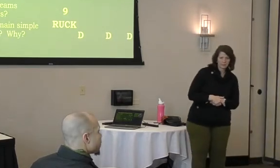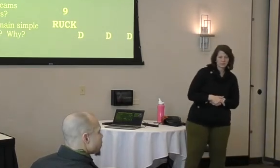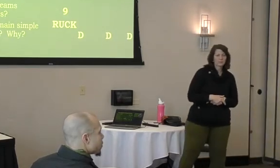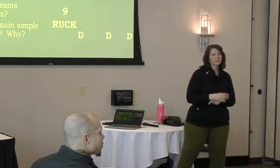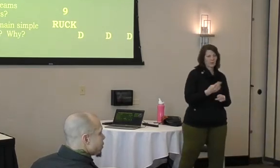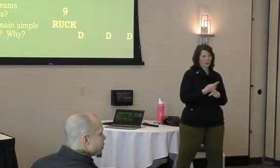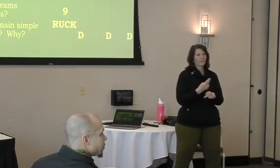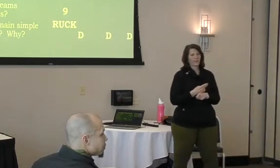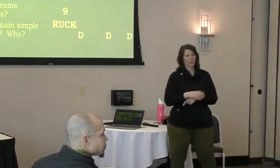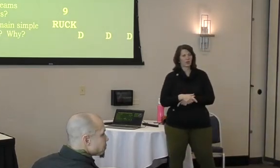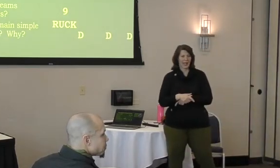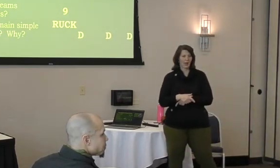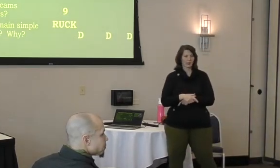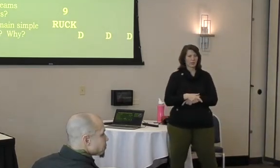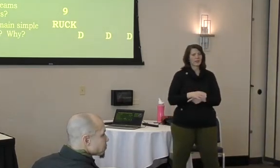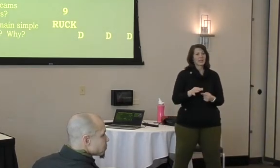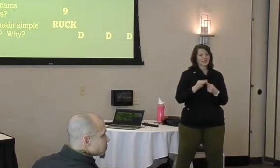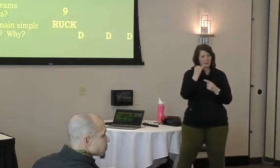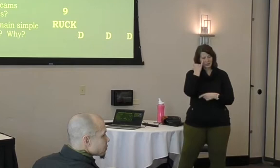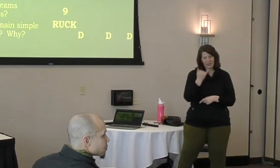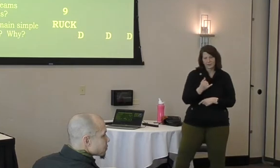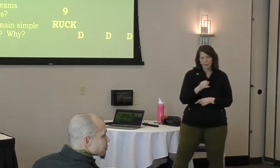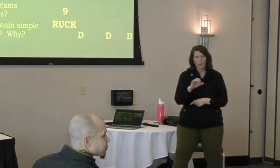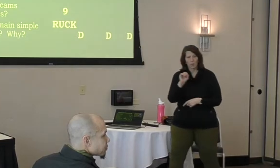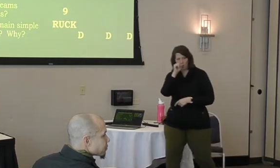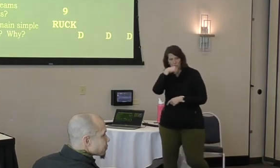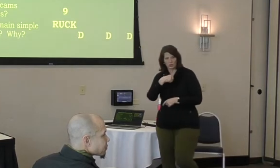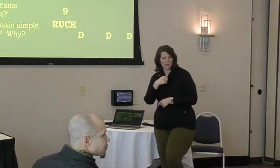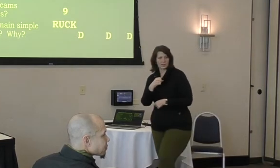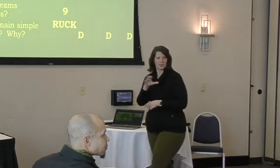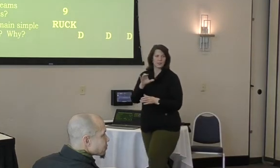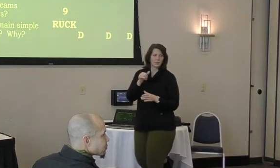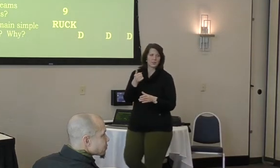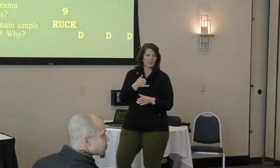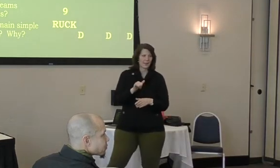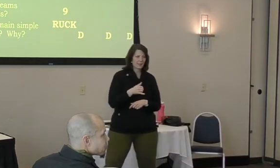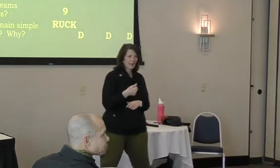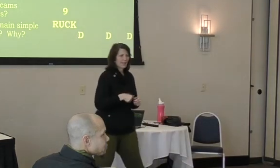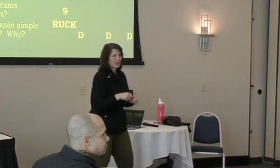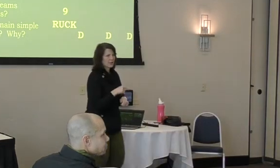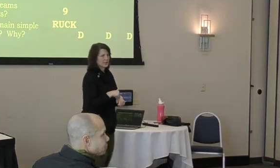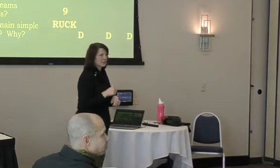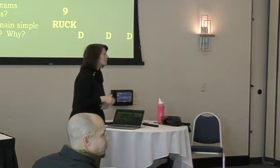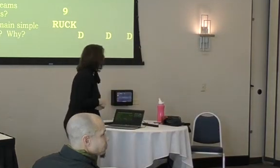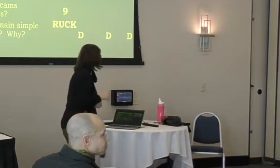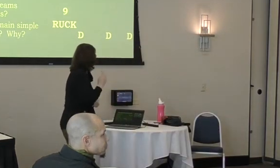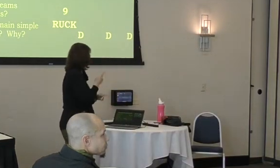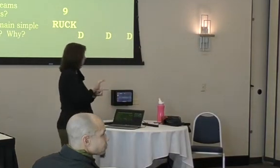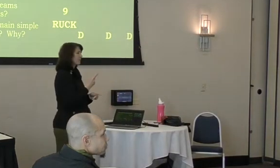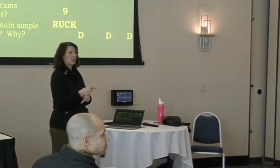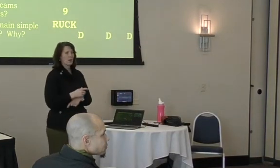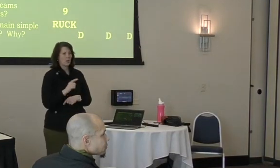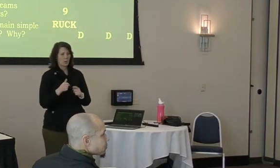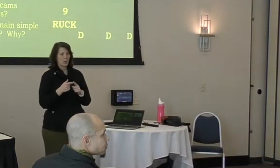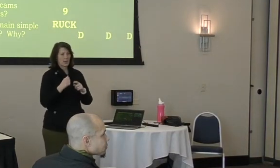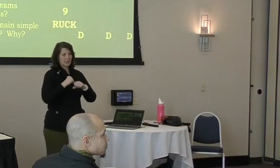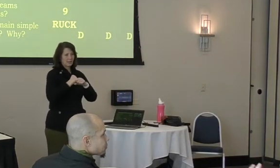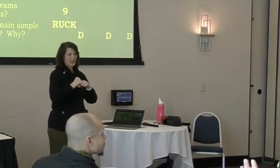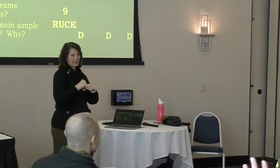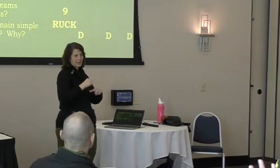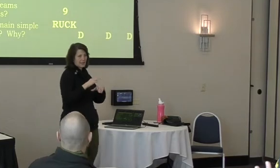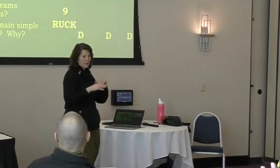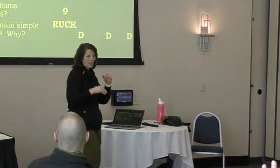They're going to figure it out, right? Especially if, oh shit, they do the same thing every other team does. They're going to figure it out. And when defense gets